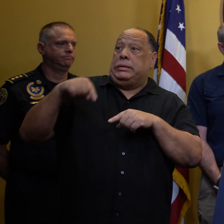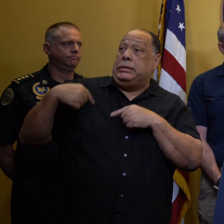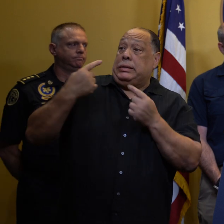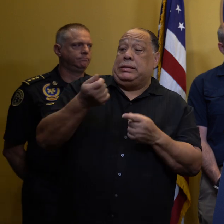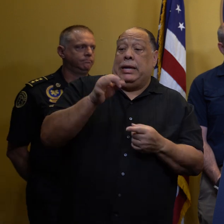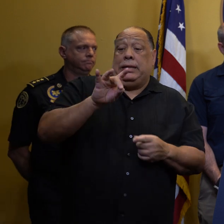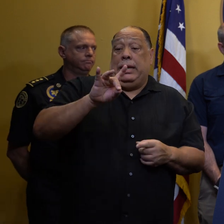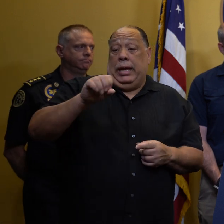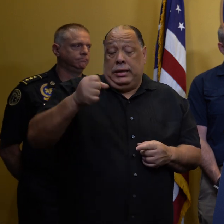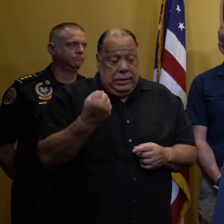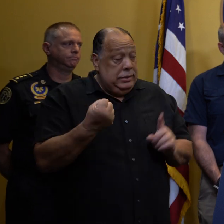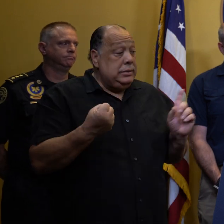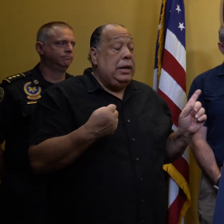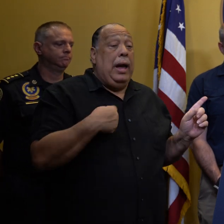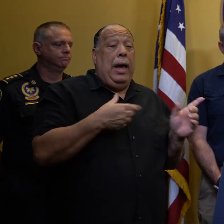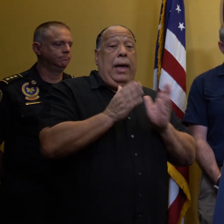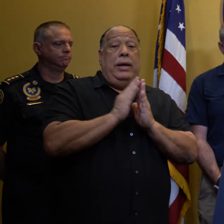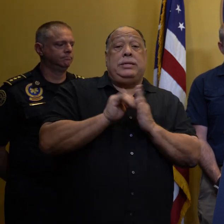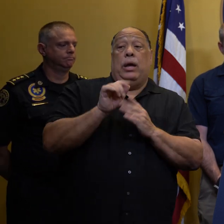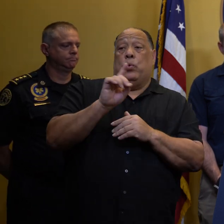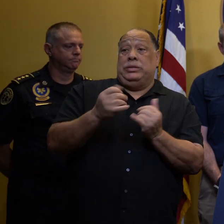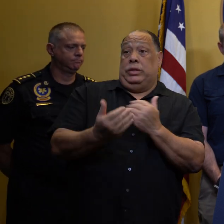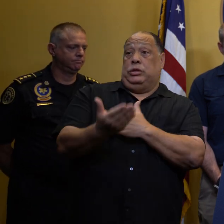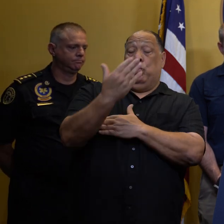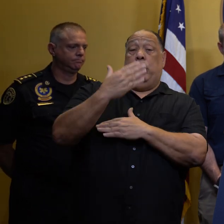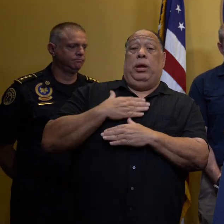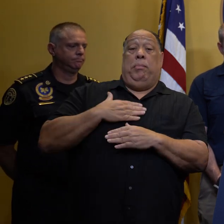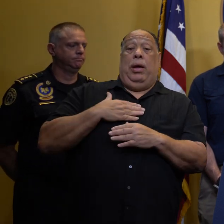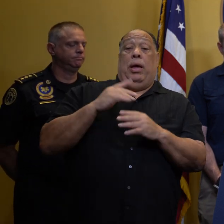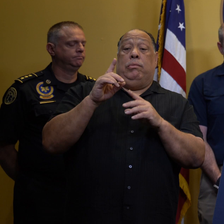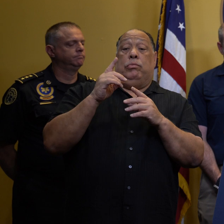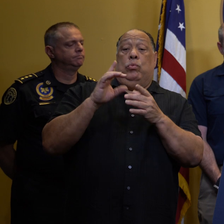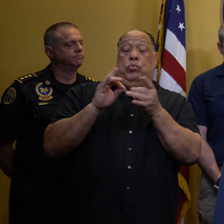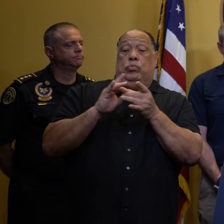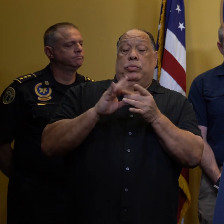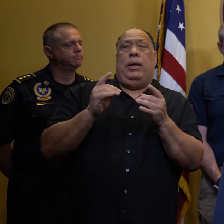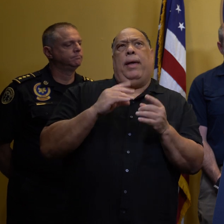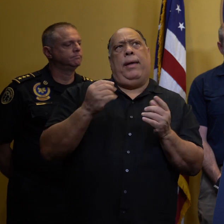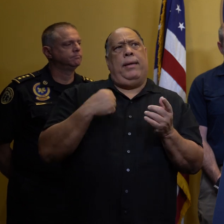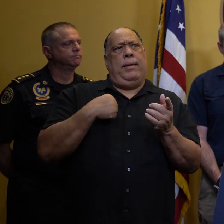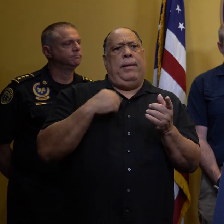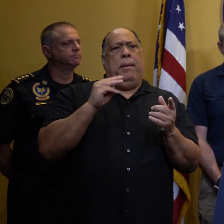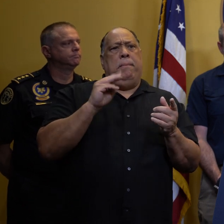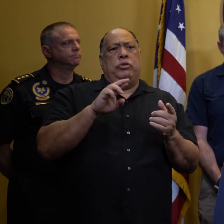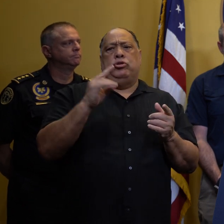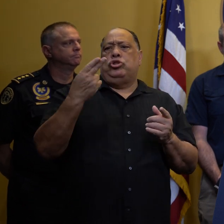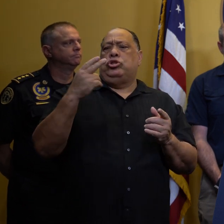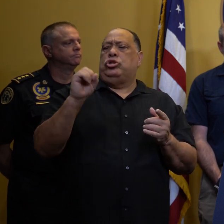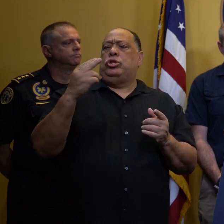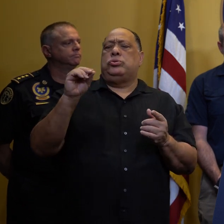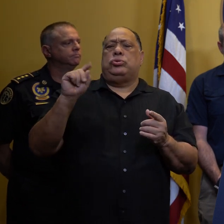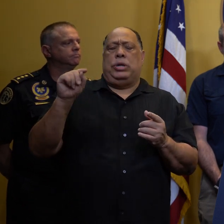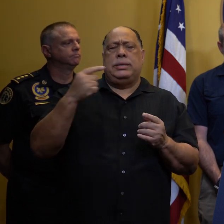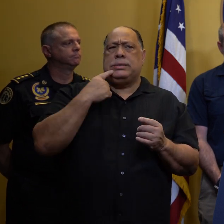1980s. I asked that question actually this morning in my briefing, and Mr. Schott indicated